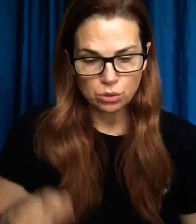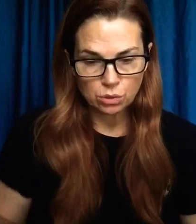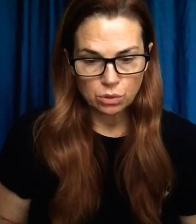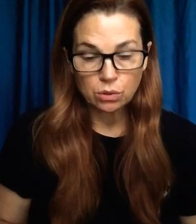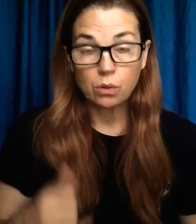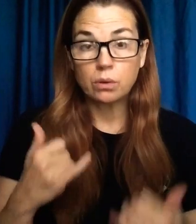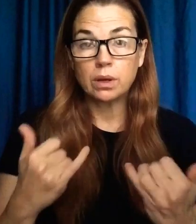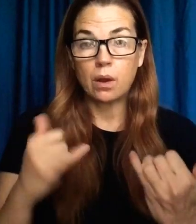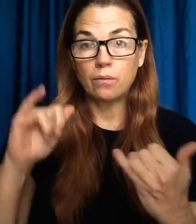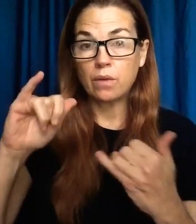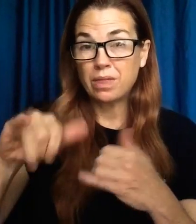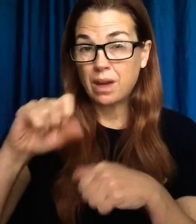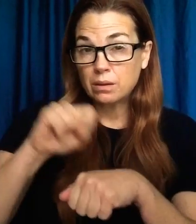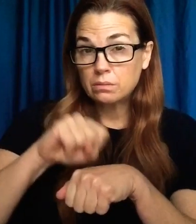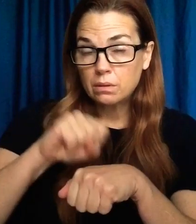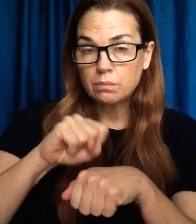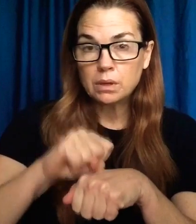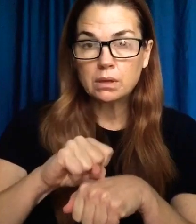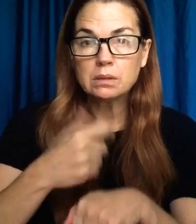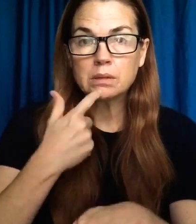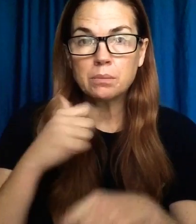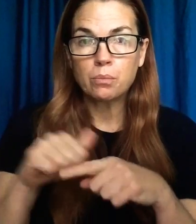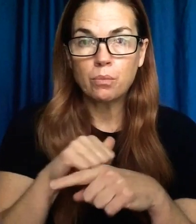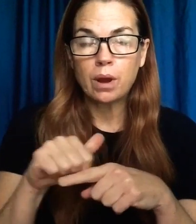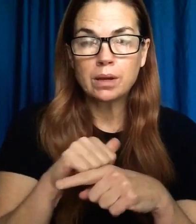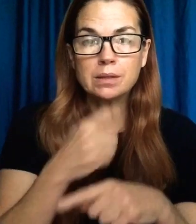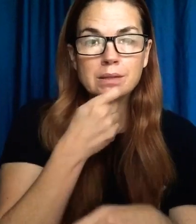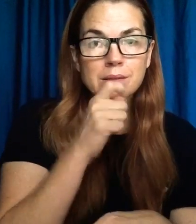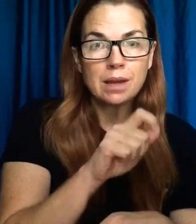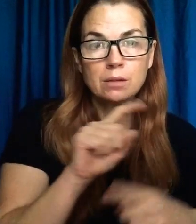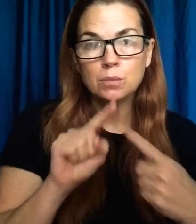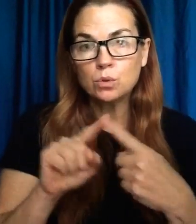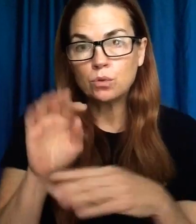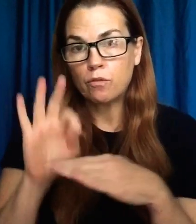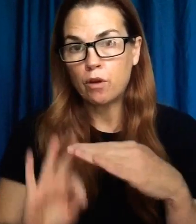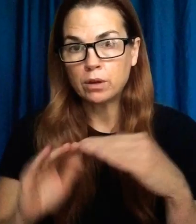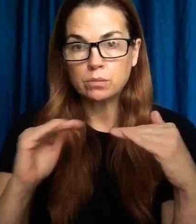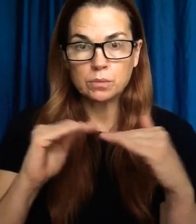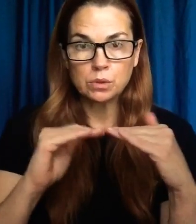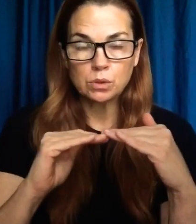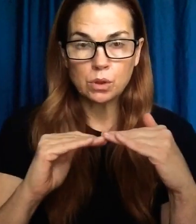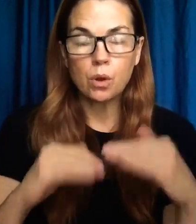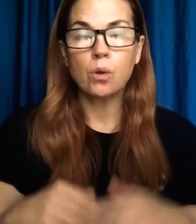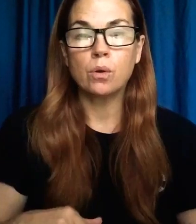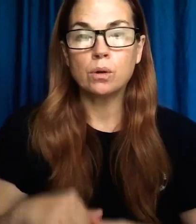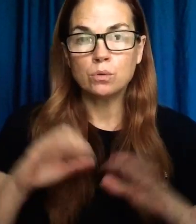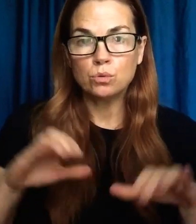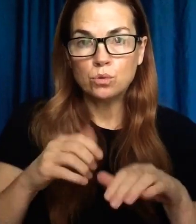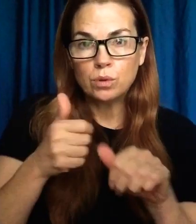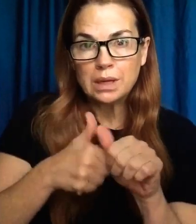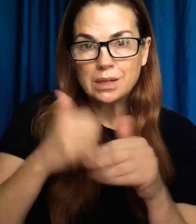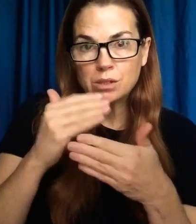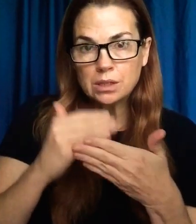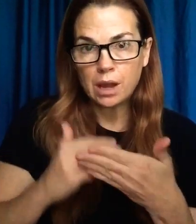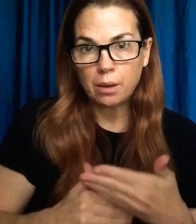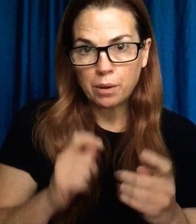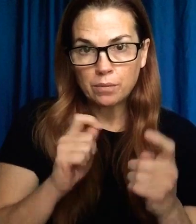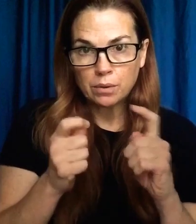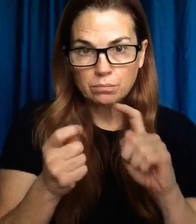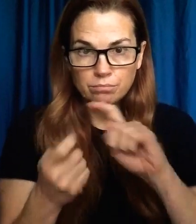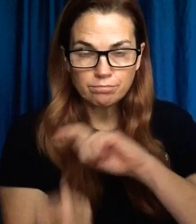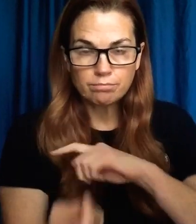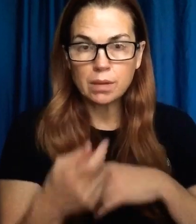click Edit to open it up to the full page. So it's going to look like this now. Okay, so for this assignment it says practice decimal to fraction